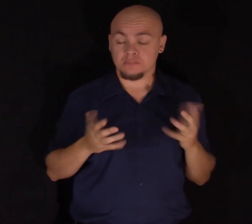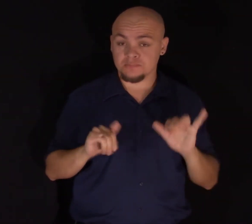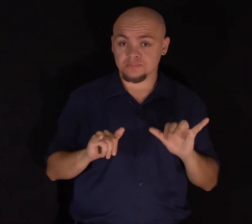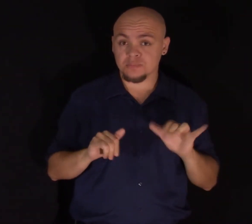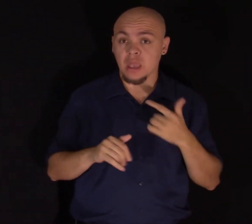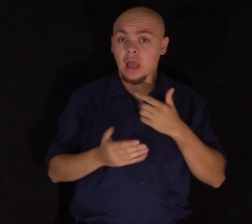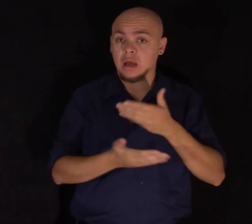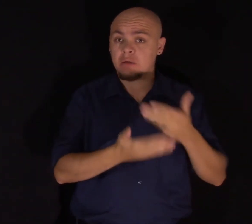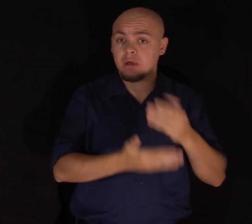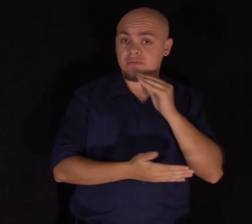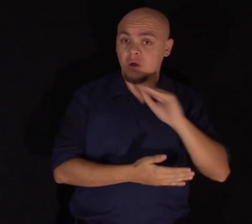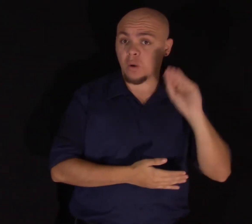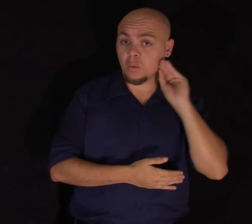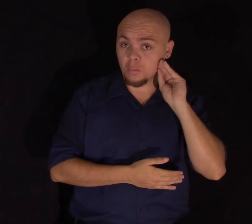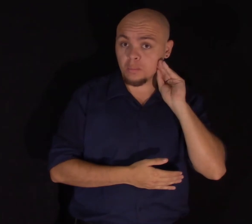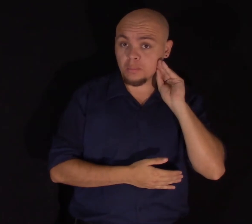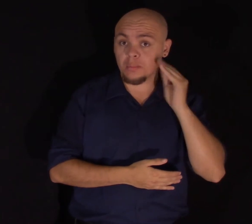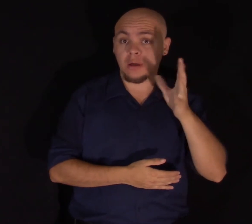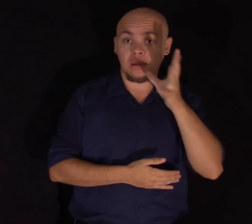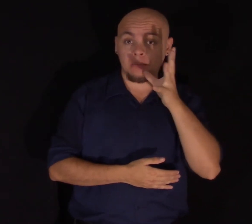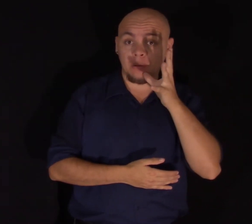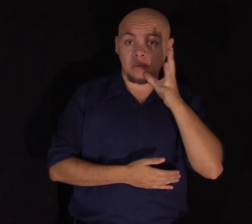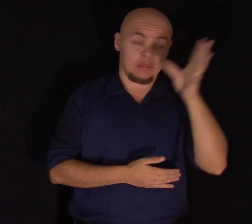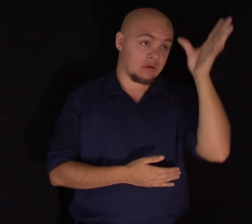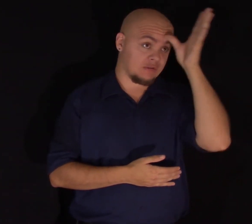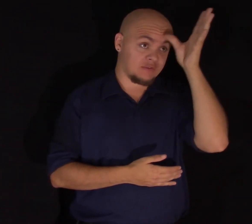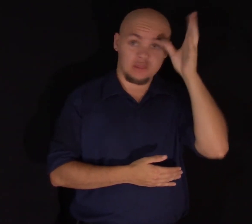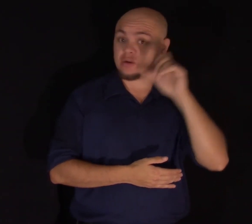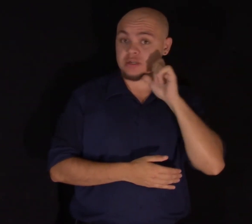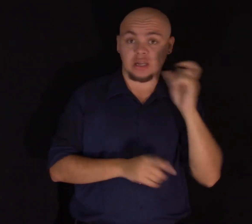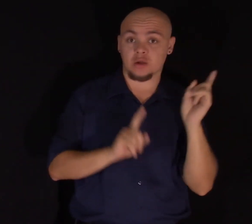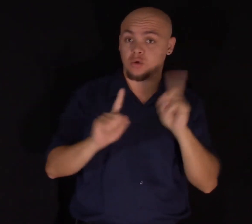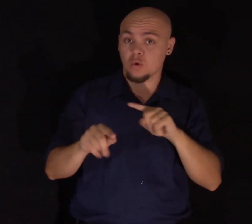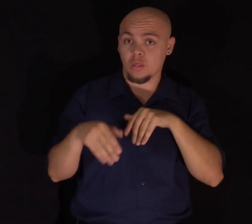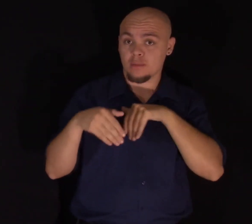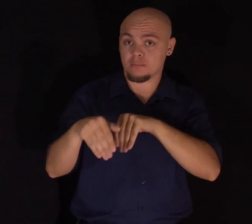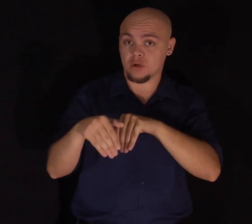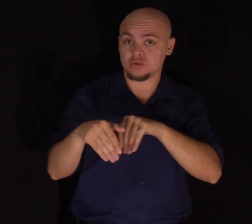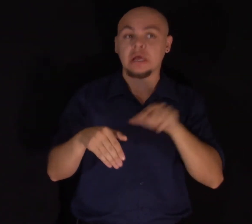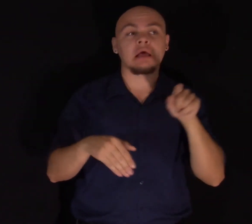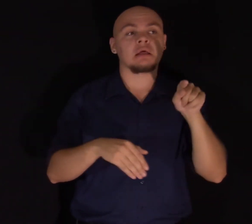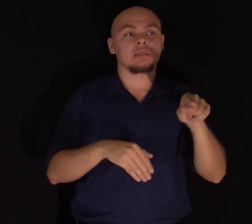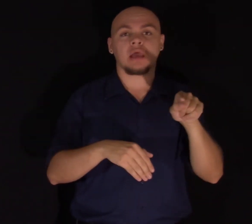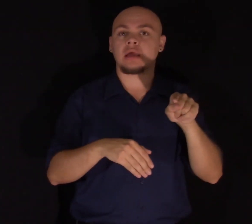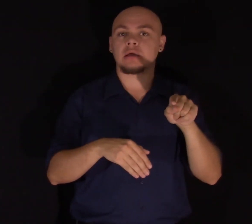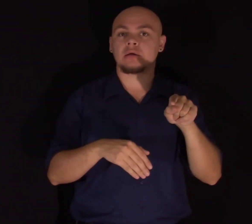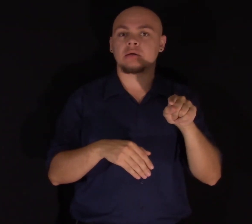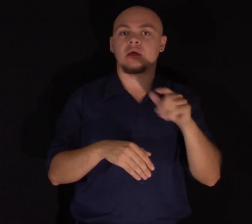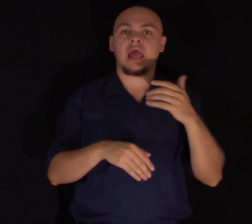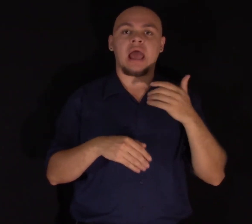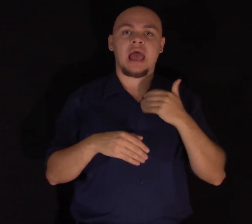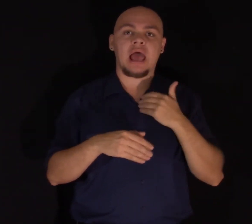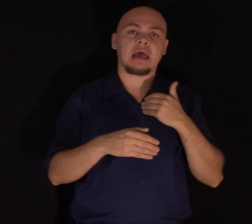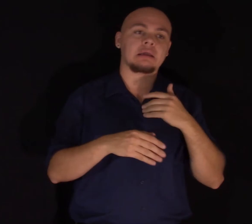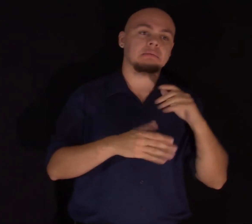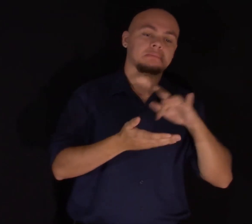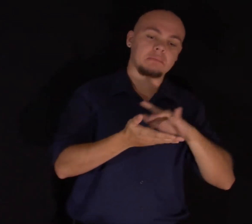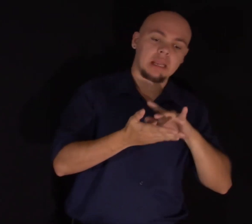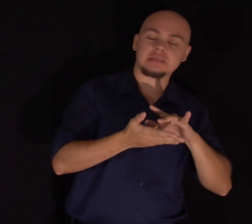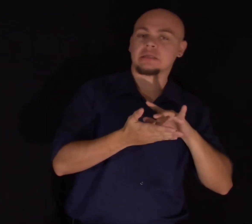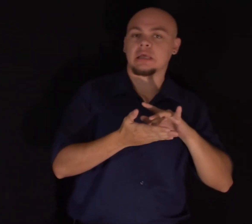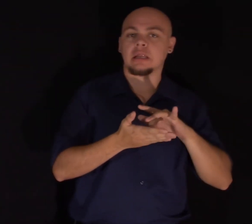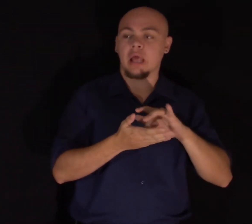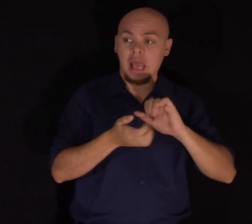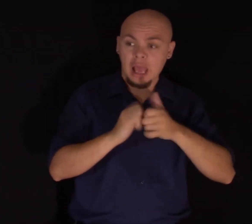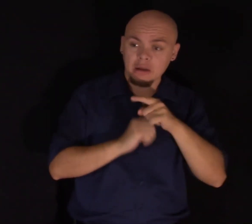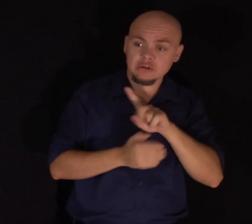got home, my mother and father, who were not at the march, were fixing me up with mercurochrome and Band-Aids and asking me, how did you